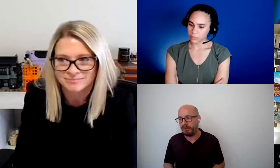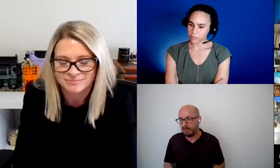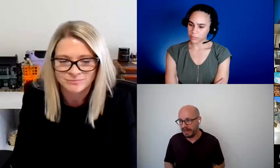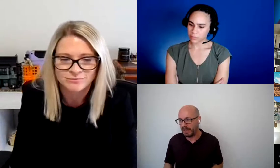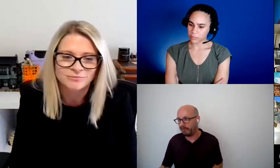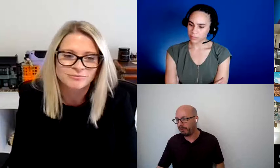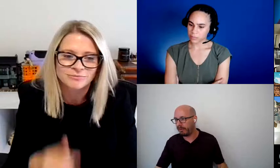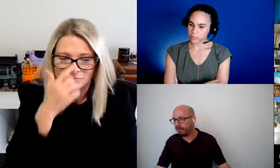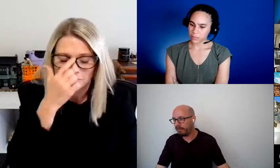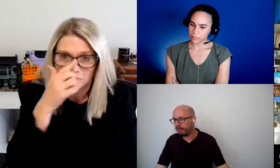interviews and meetings.